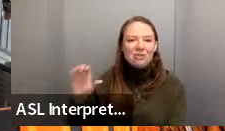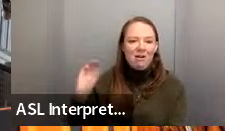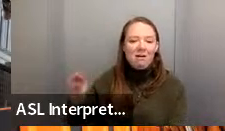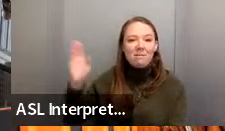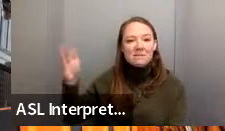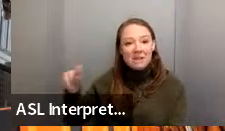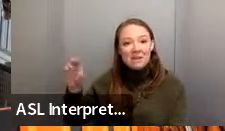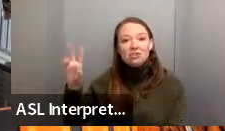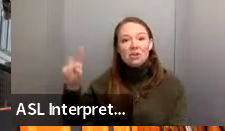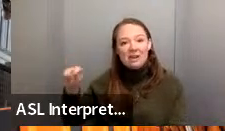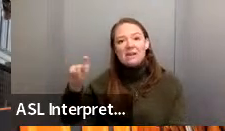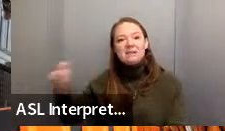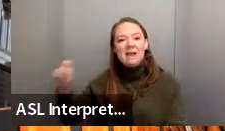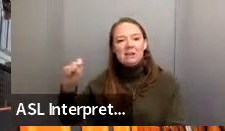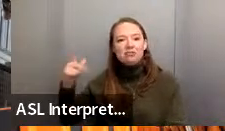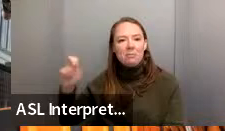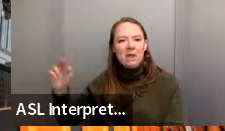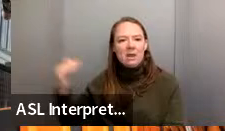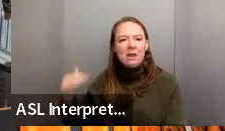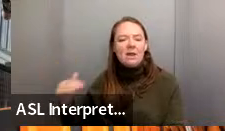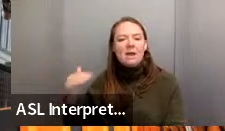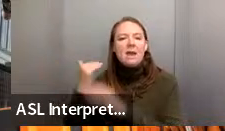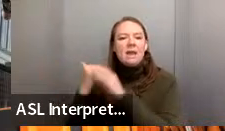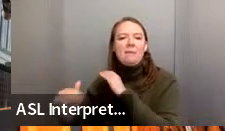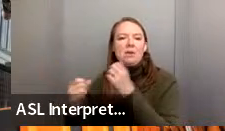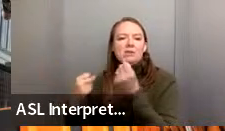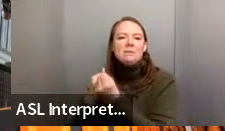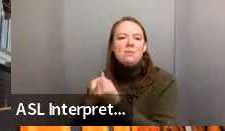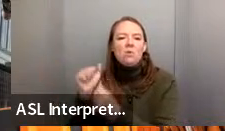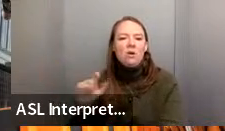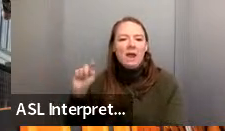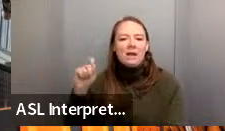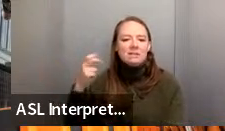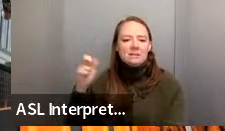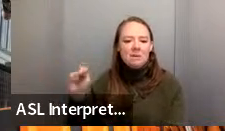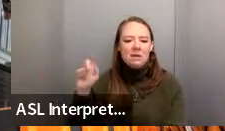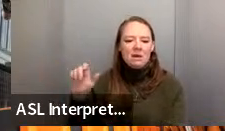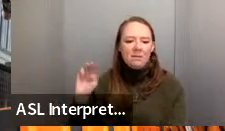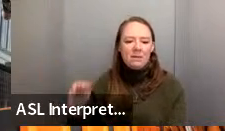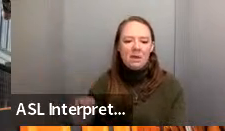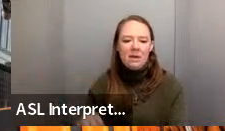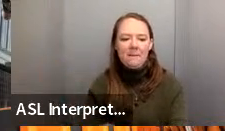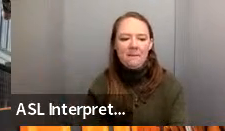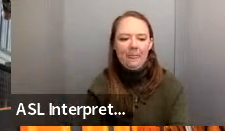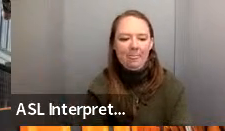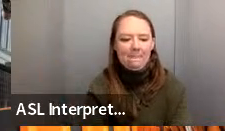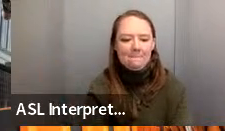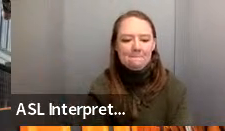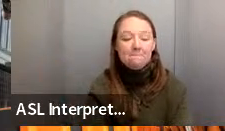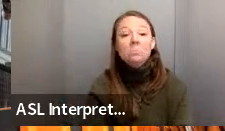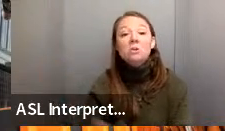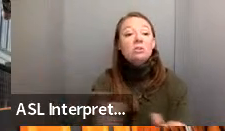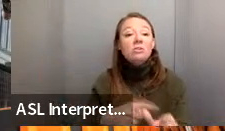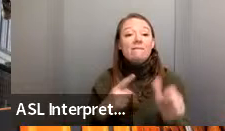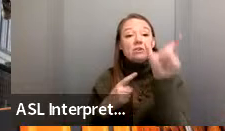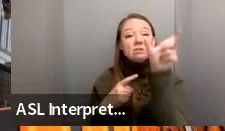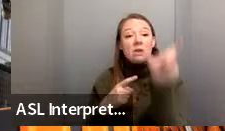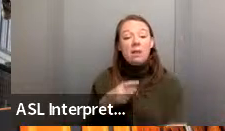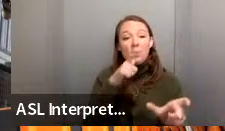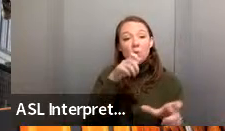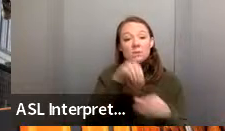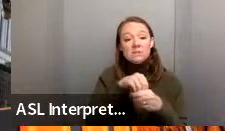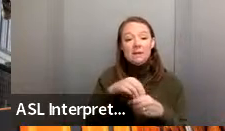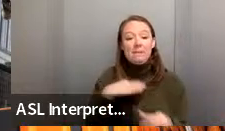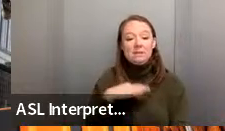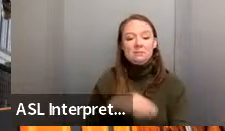/contact-spin, and email support@spin.pm. So to the first column here of who's in